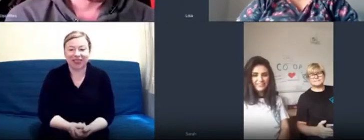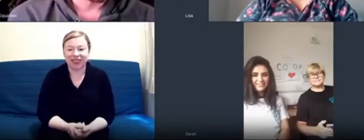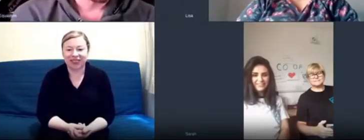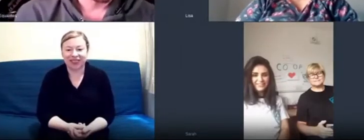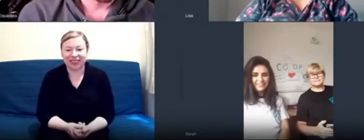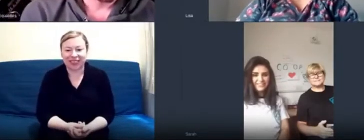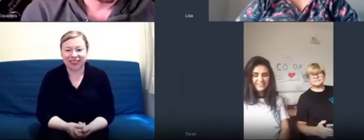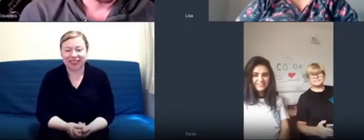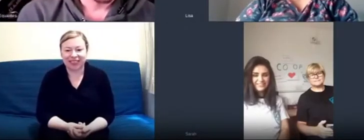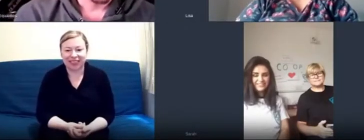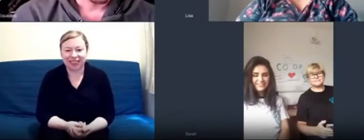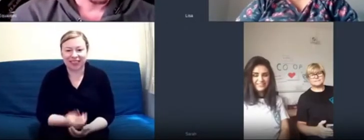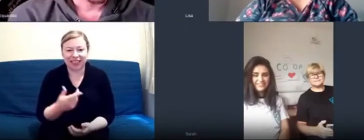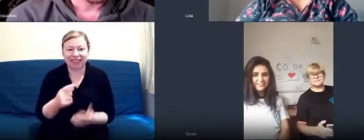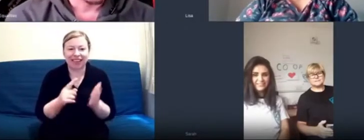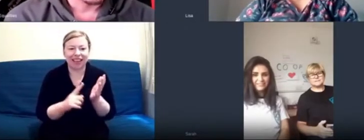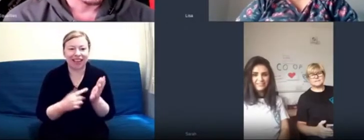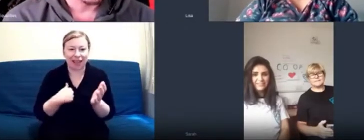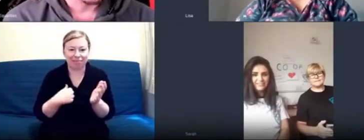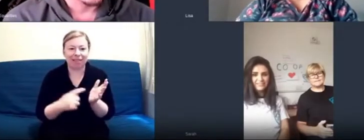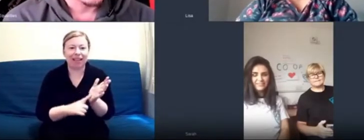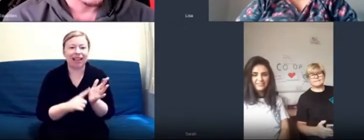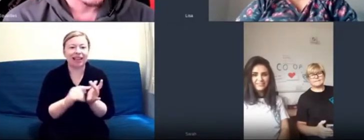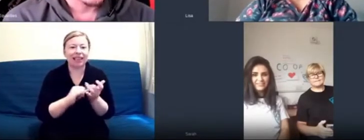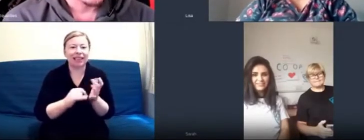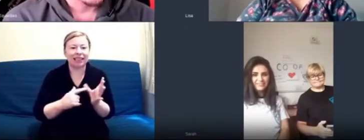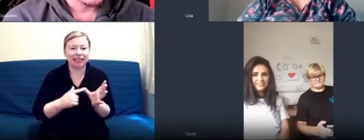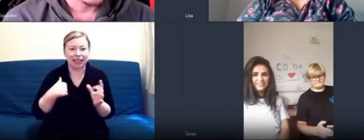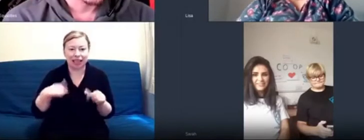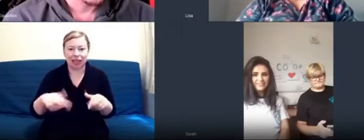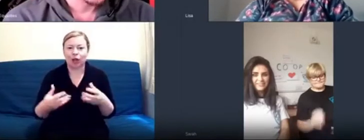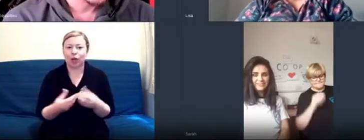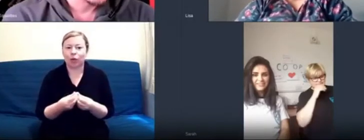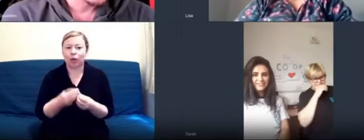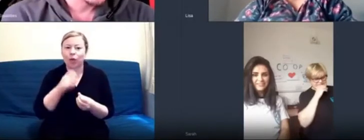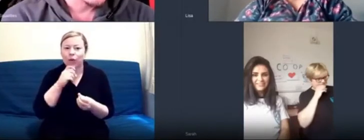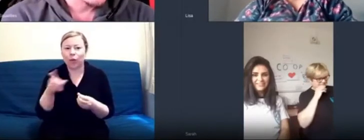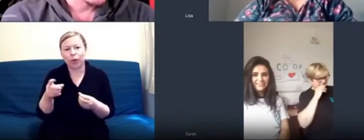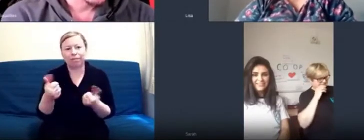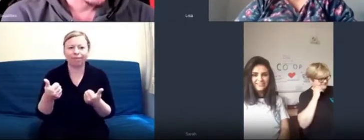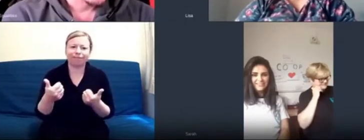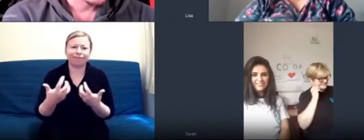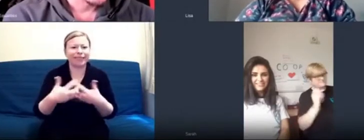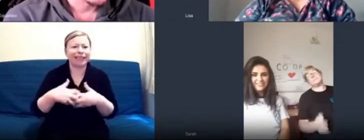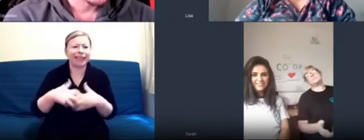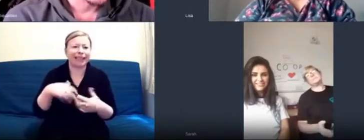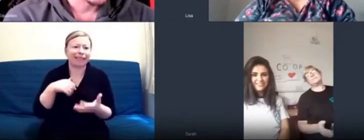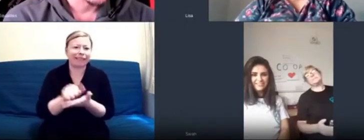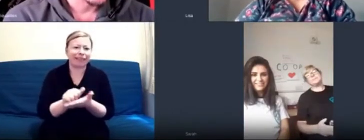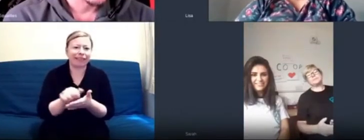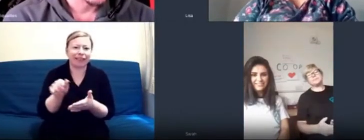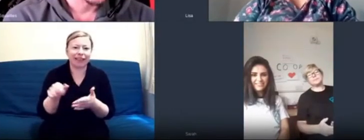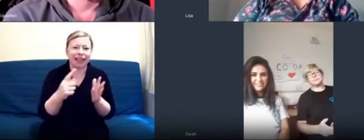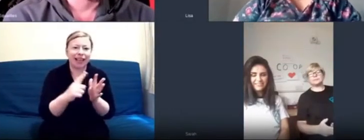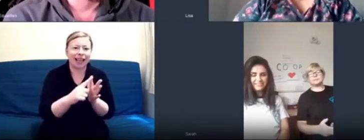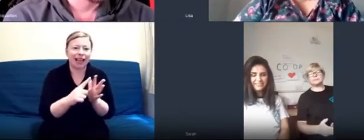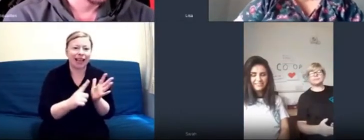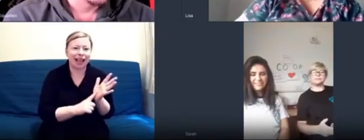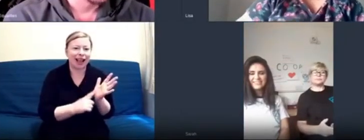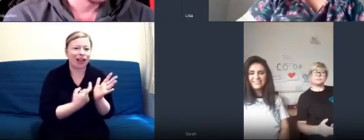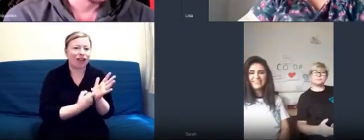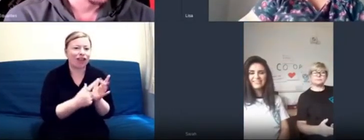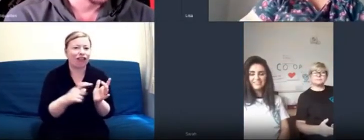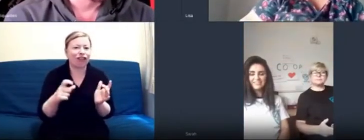I'm Lisa and I'm back again with Elric, favourite techie guy, gets us keep us going.